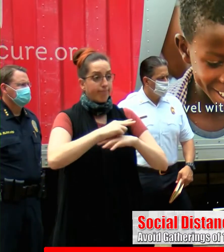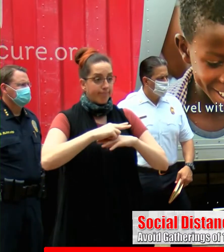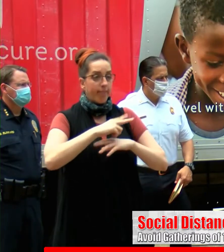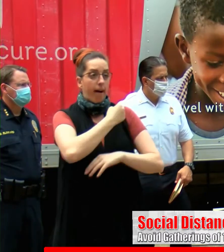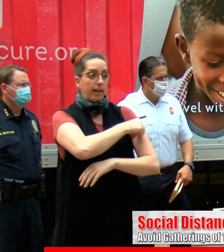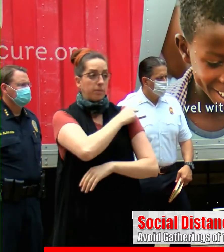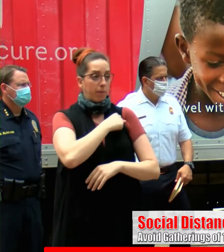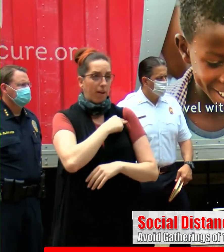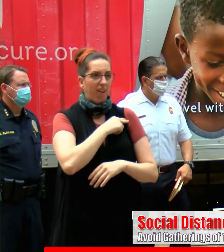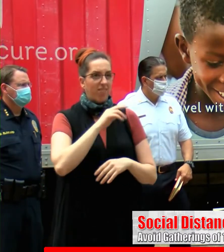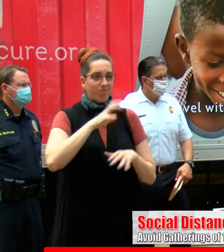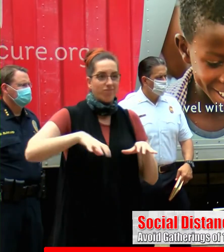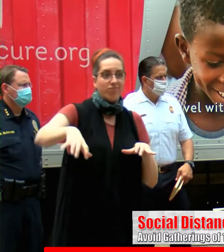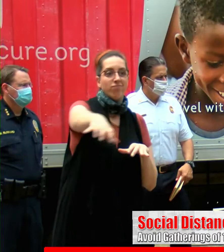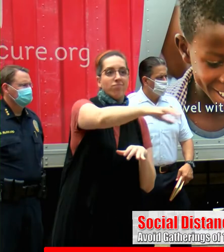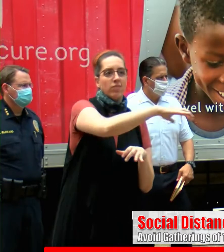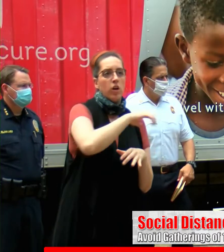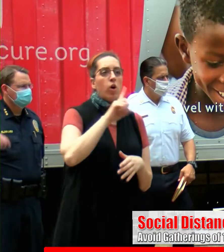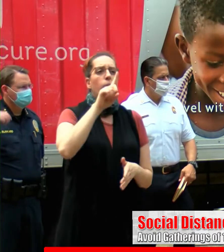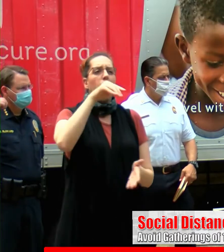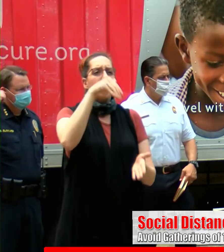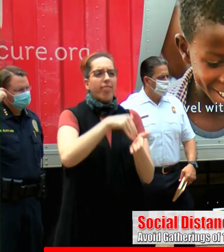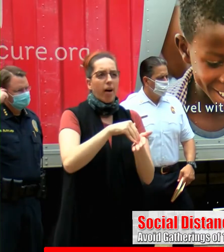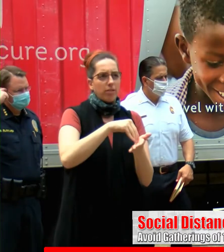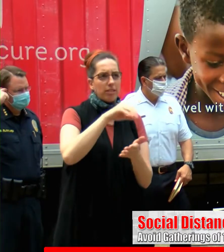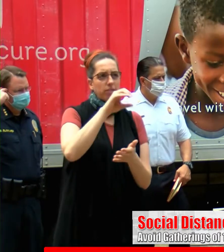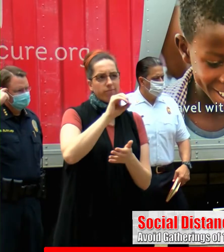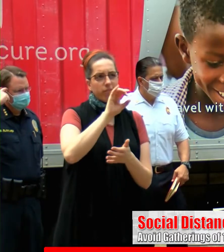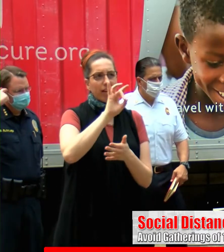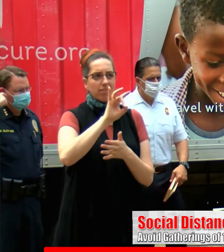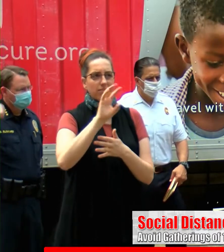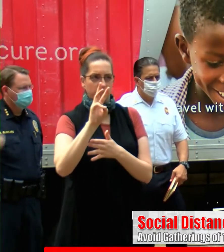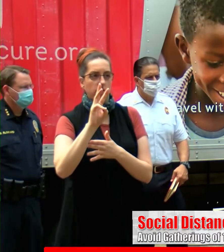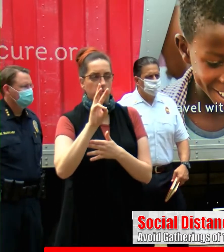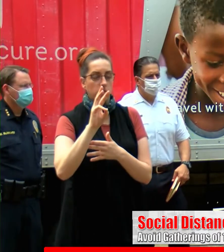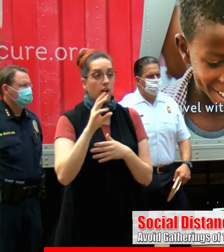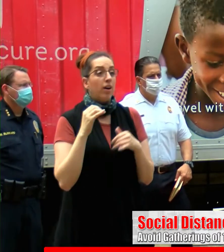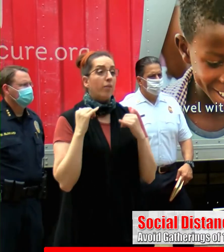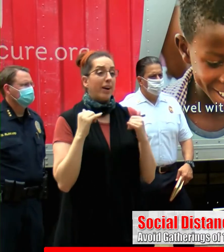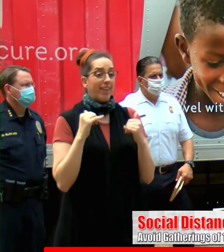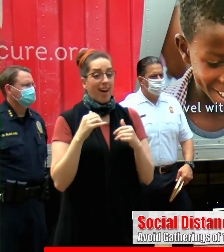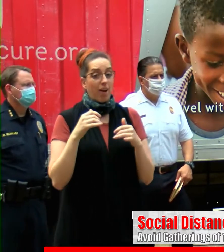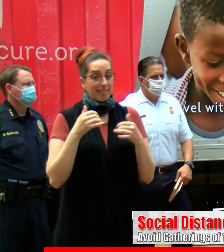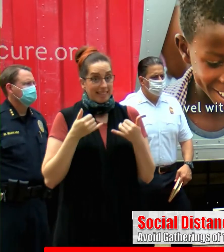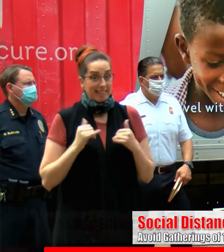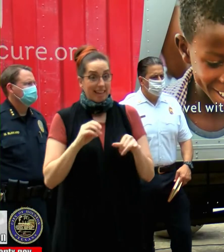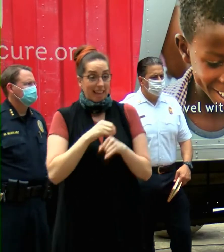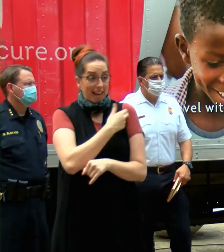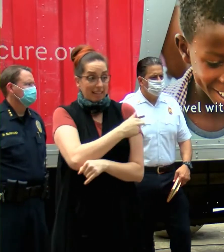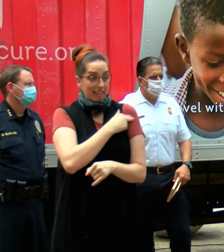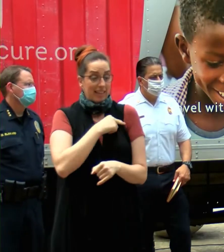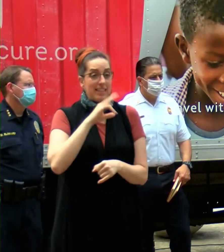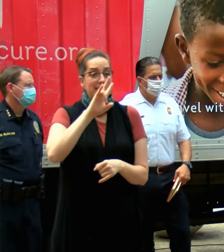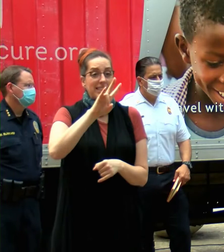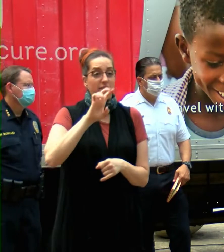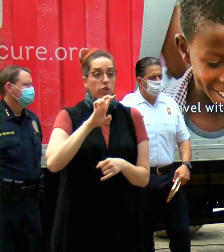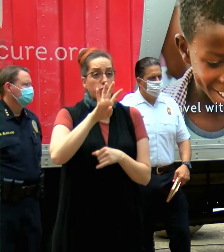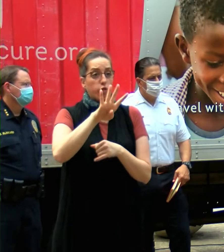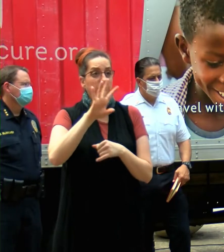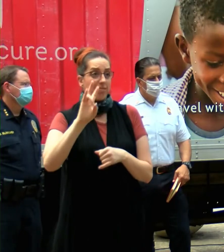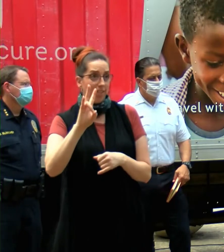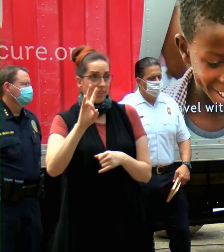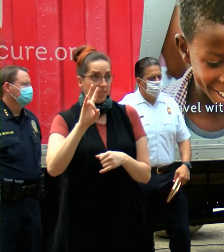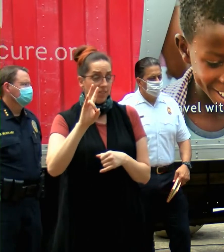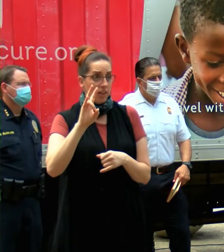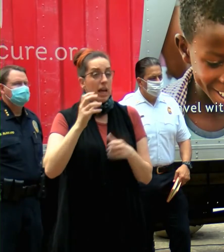hospital system, 9 counties, 1,086. The number that's currently hospitalized is 747. The number